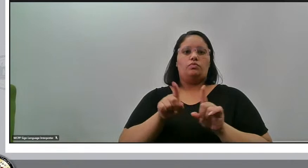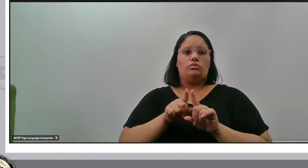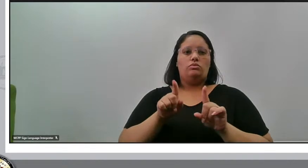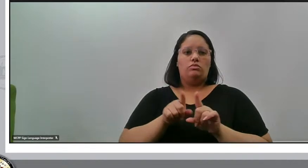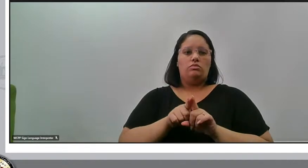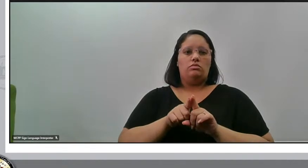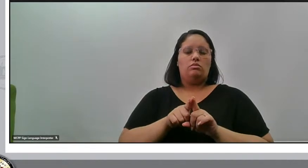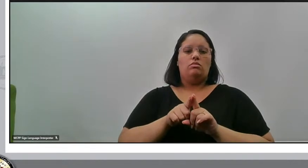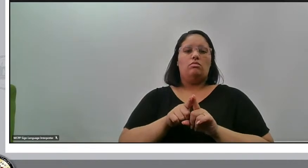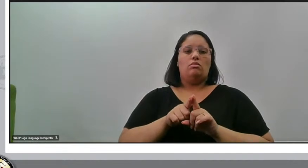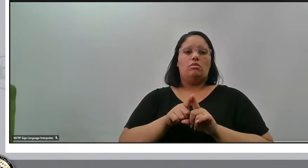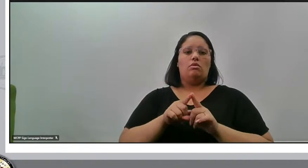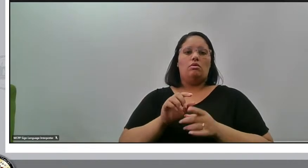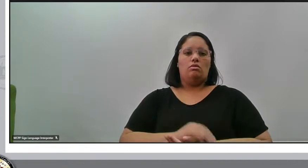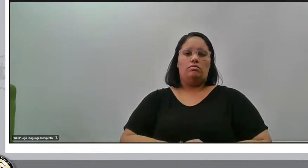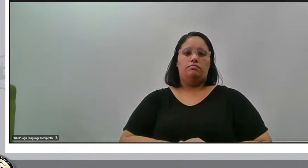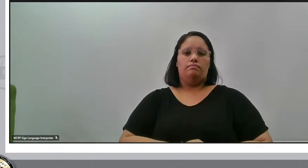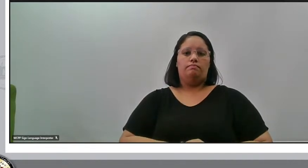correct?